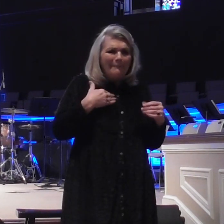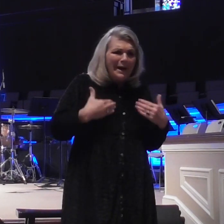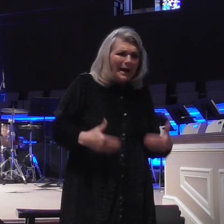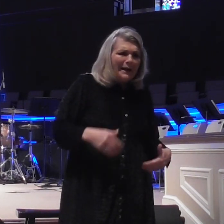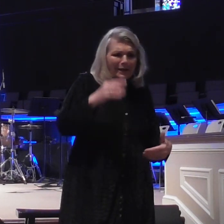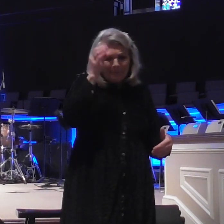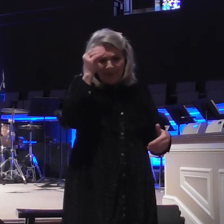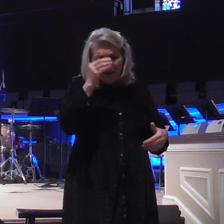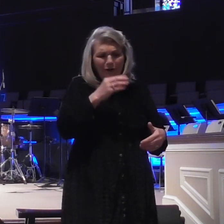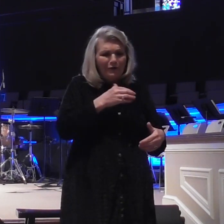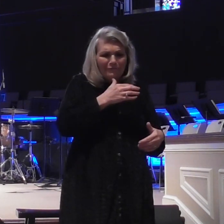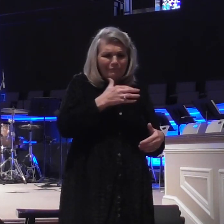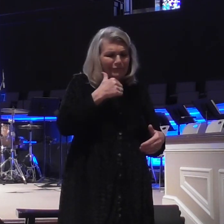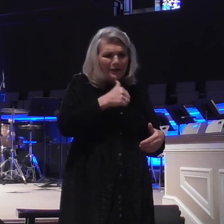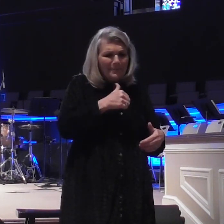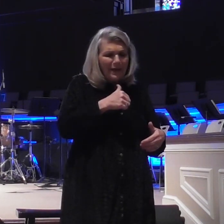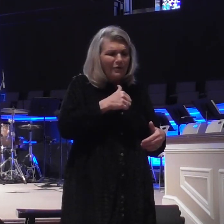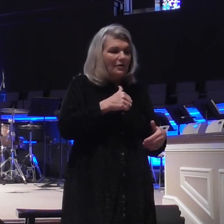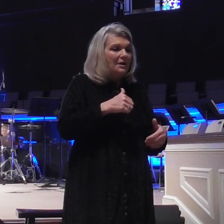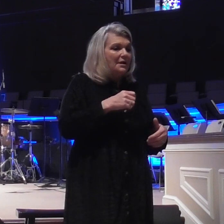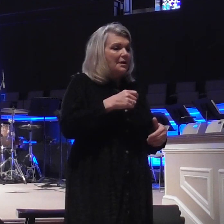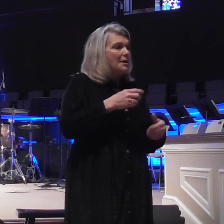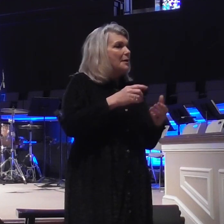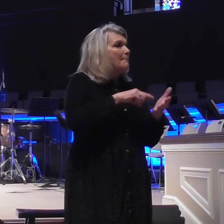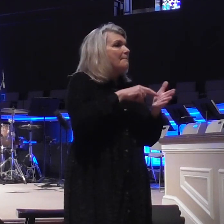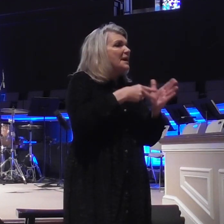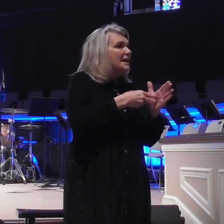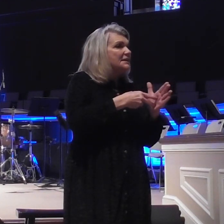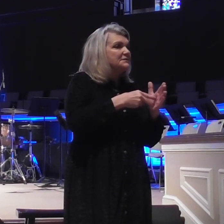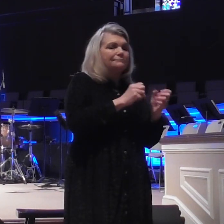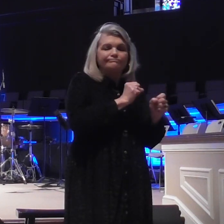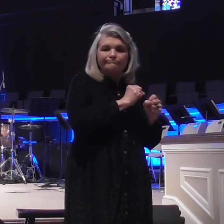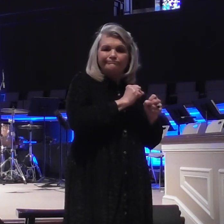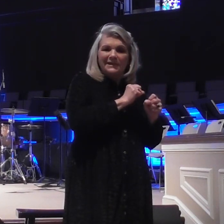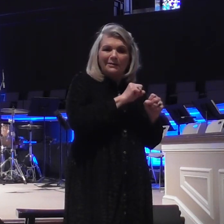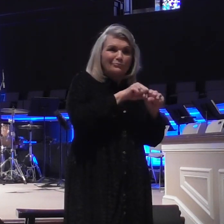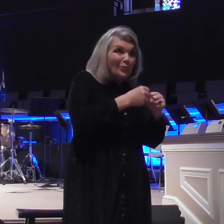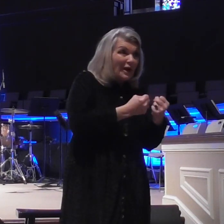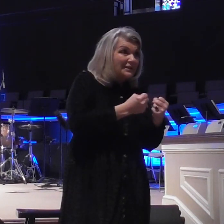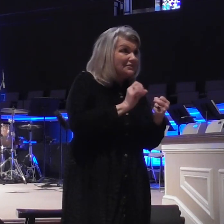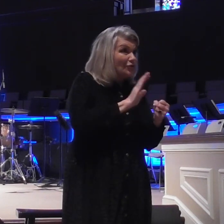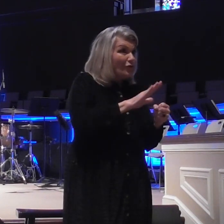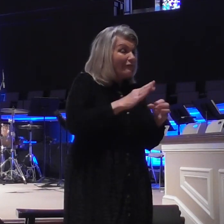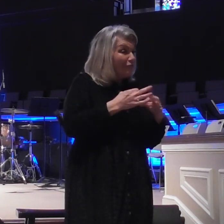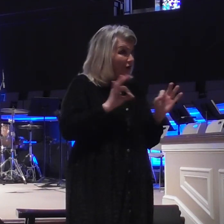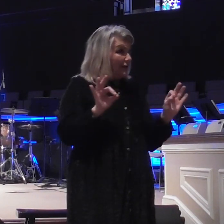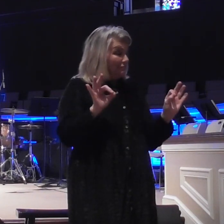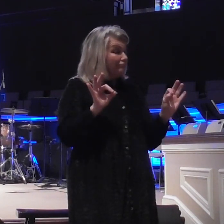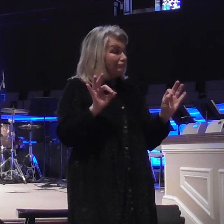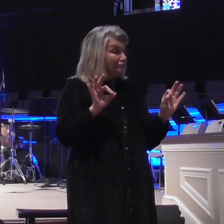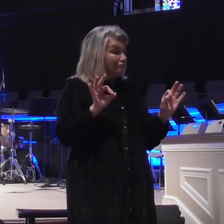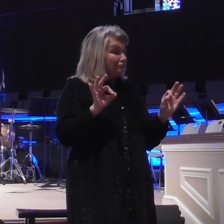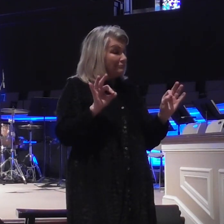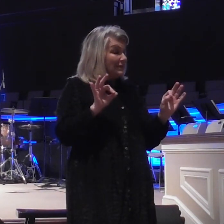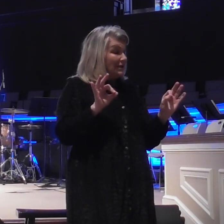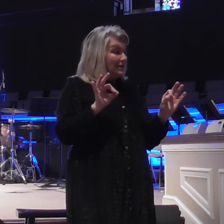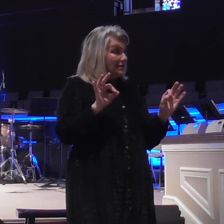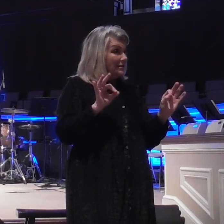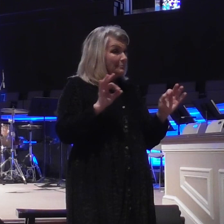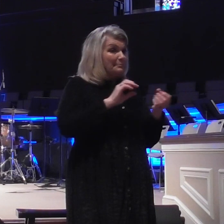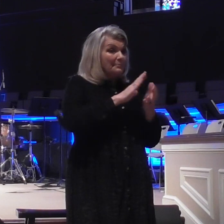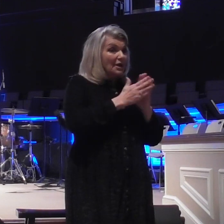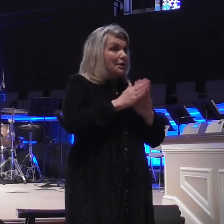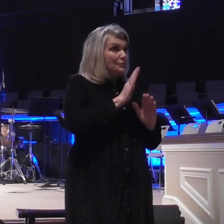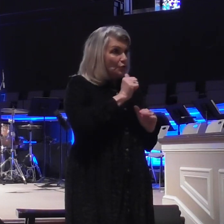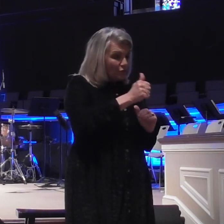poor lion has been there for however long and they're kind of flea-bitten and look miserable and that sort of thing. And sometimes you'll think, well, wouldn't it be great if we could just open